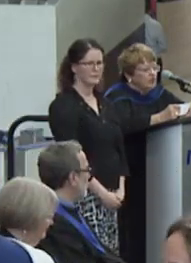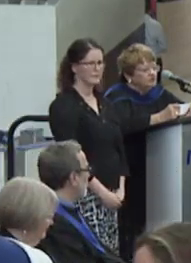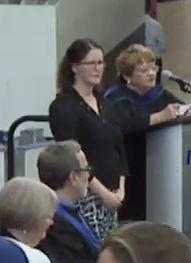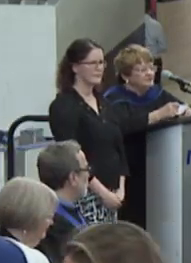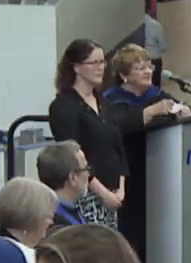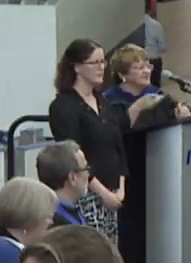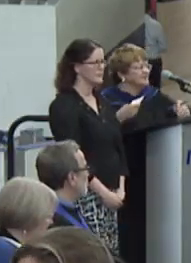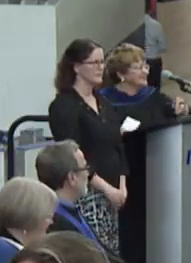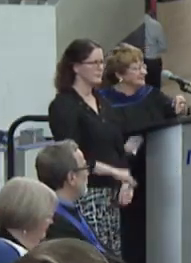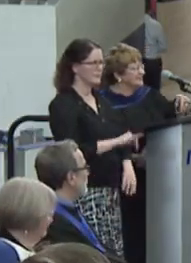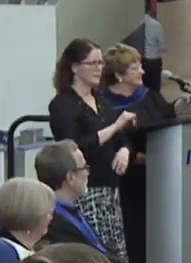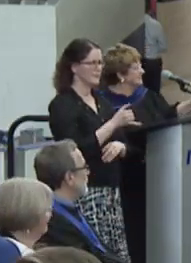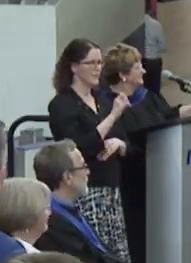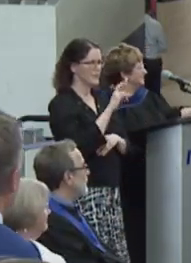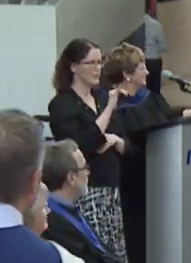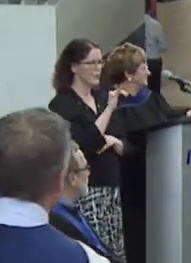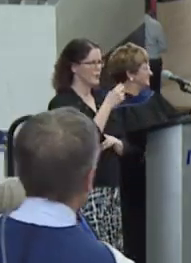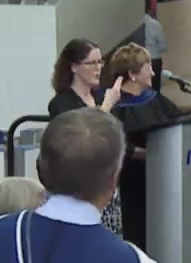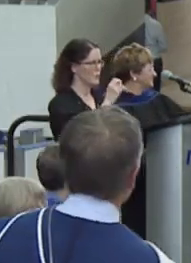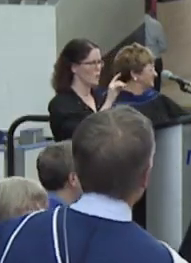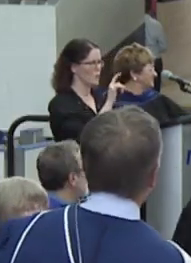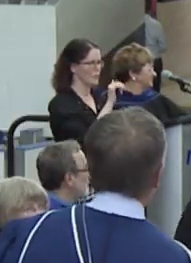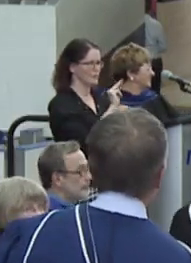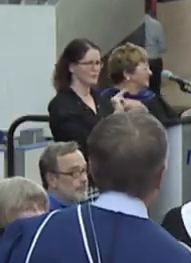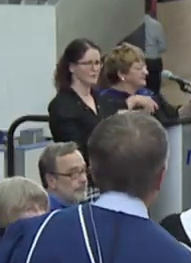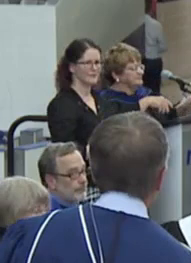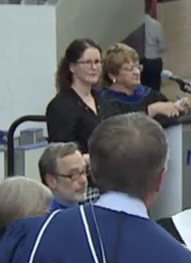Jerry Holden.